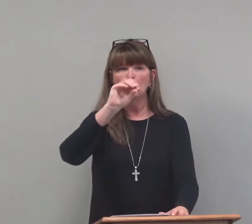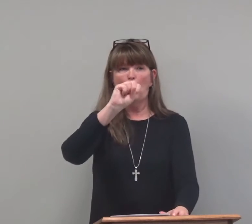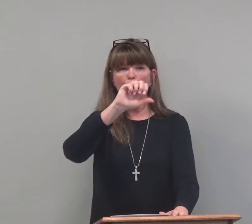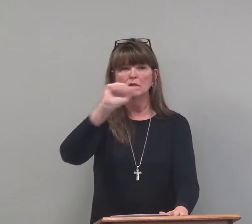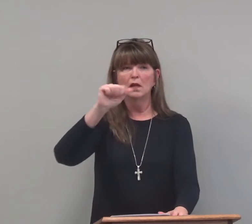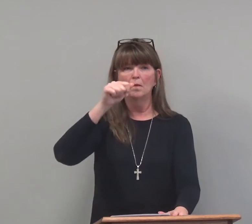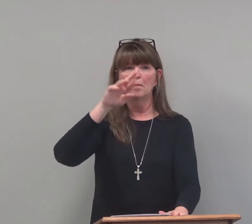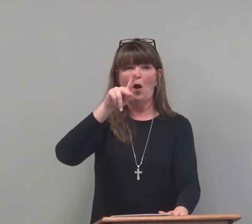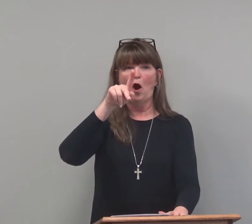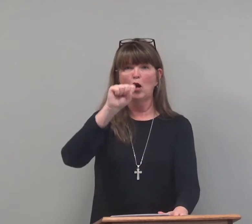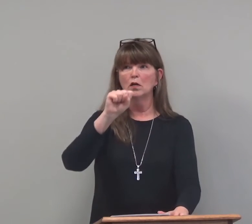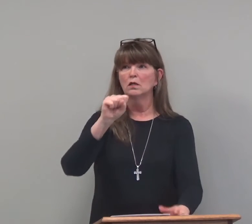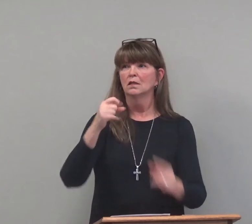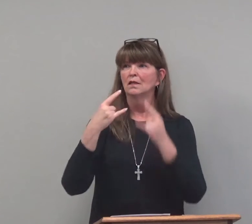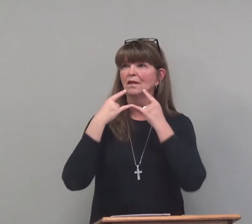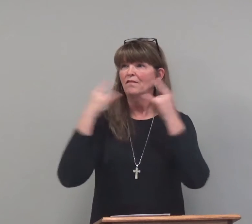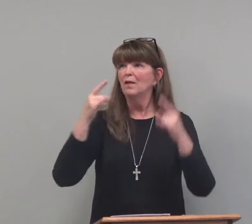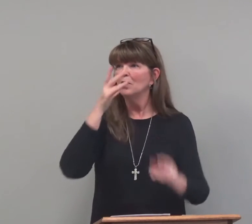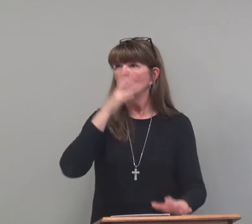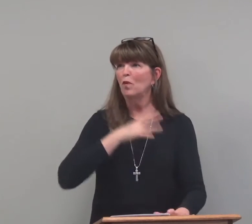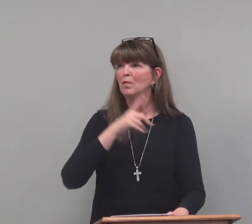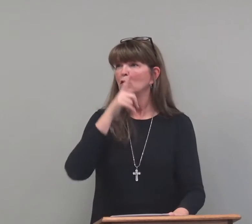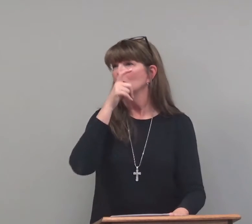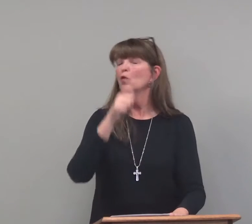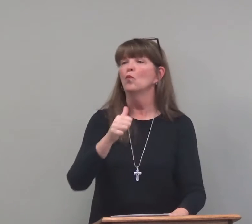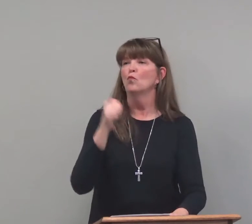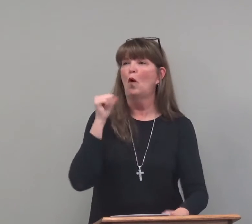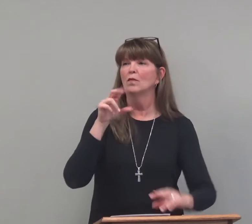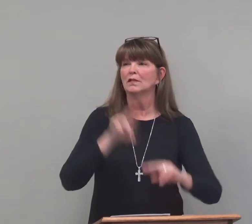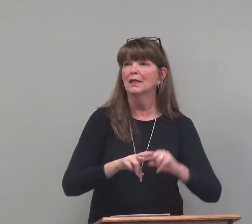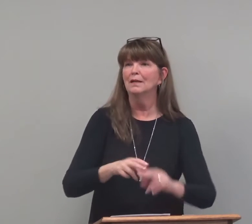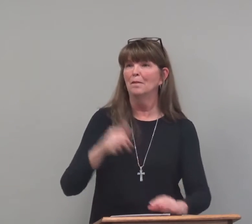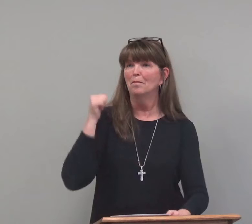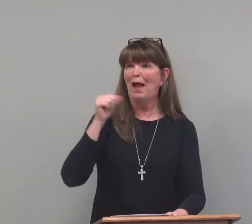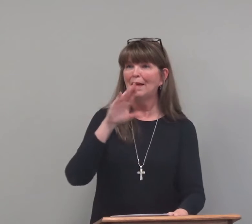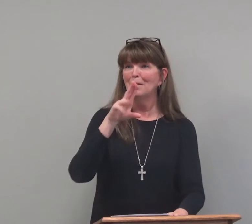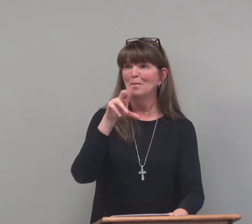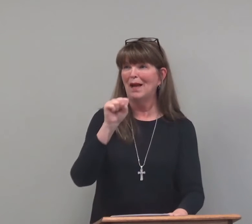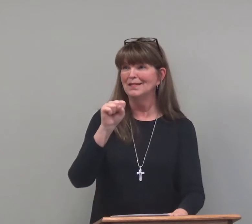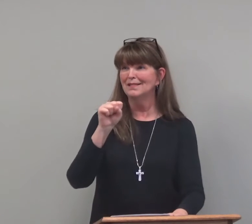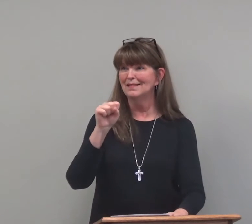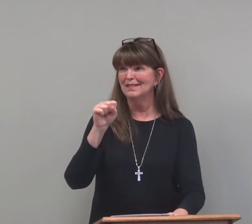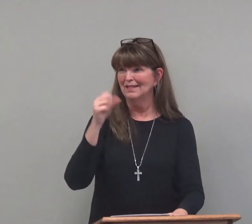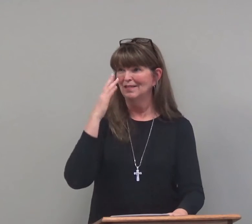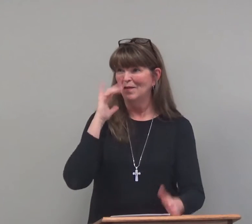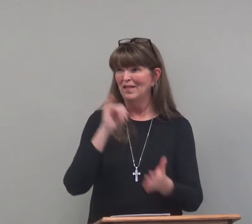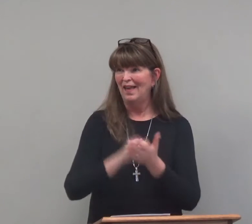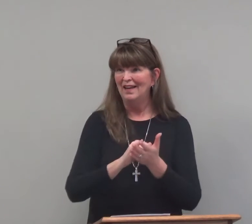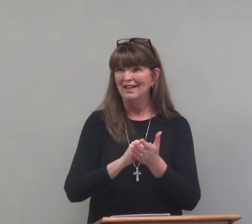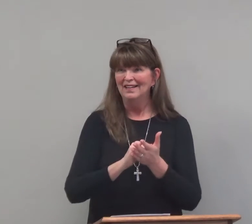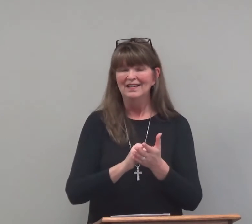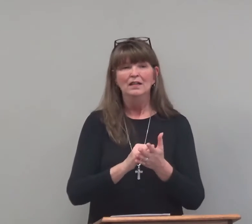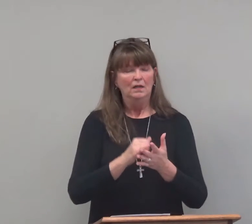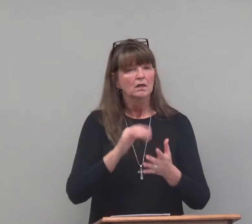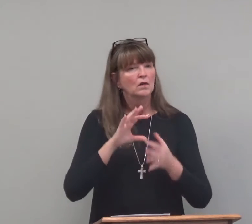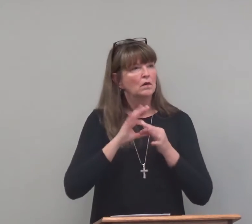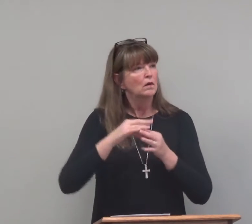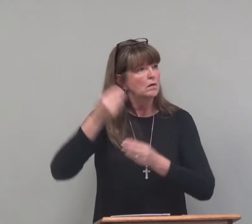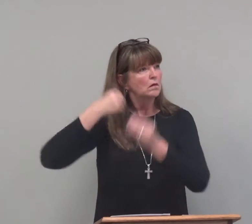Lincoln. There was a couple that were related to Rosa Parks, you know, that famous woman who refused to give up her seat, moved to the back of the